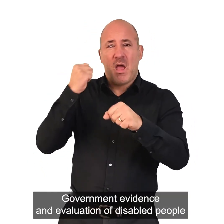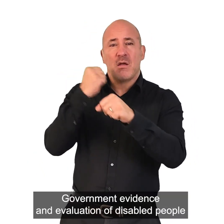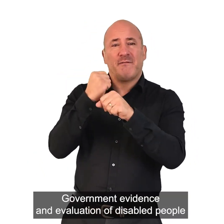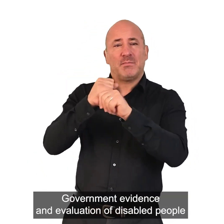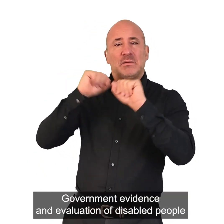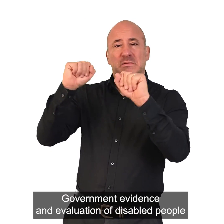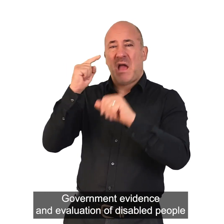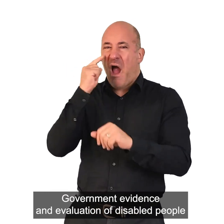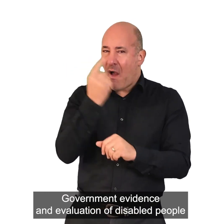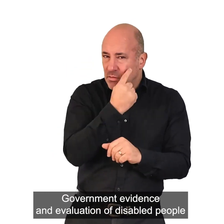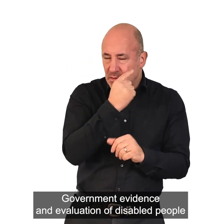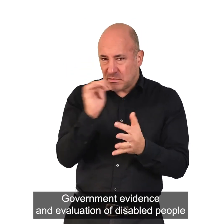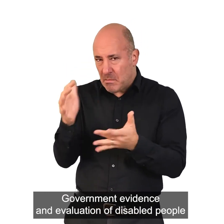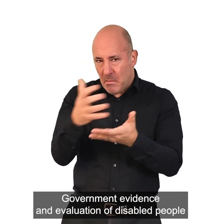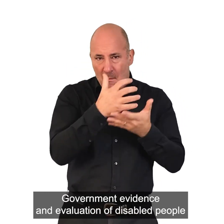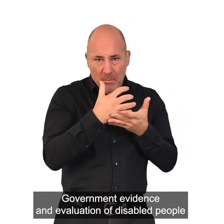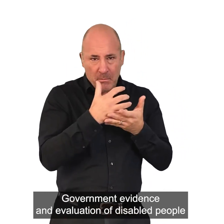Government evidence and evaluation of disabled people